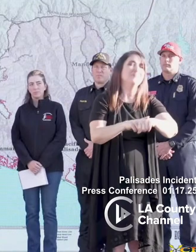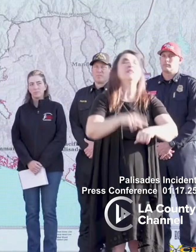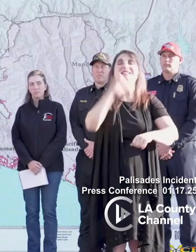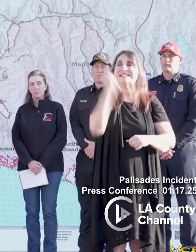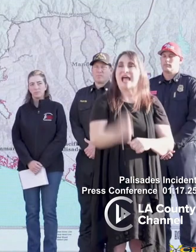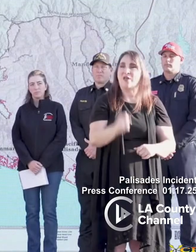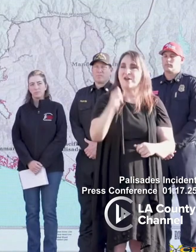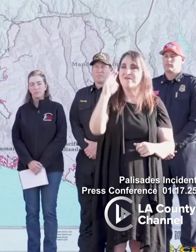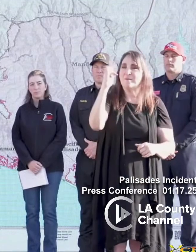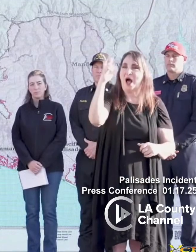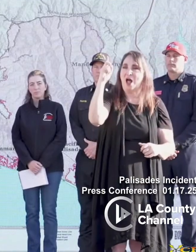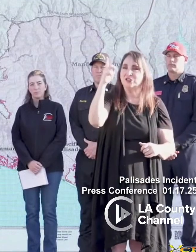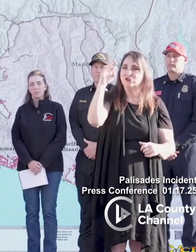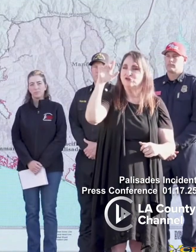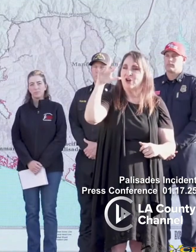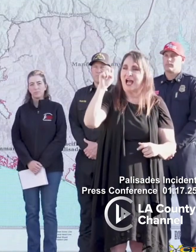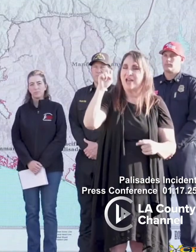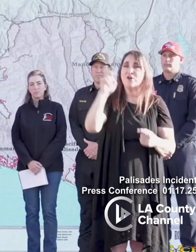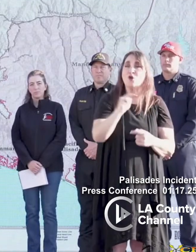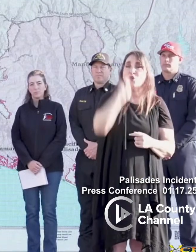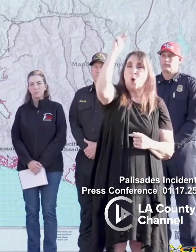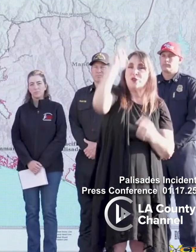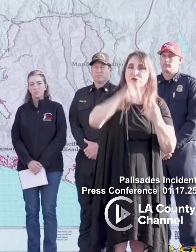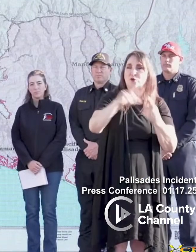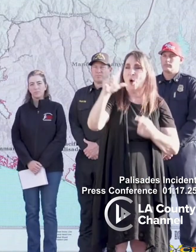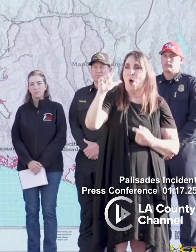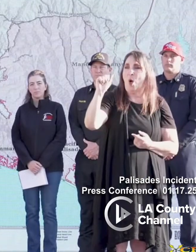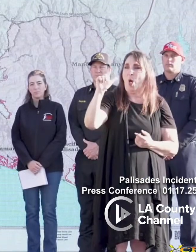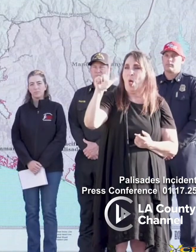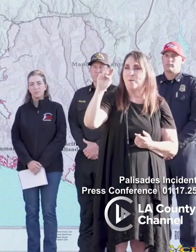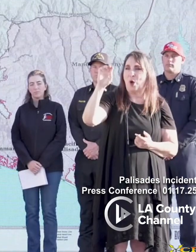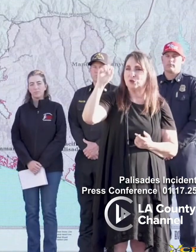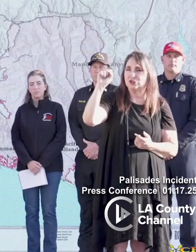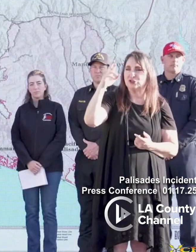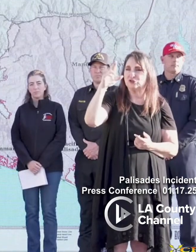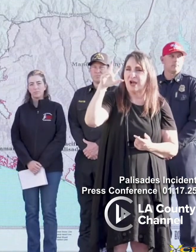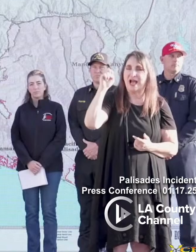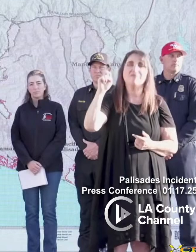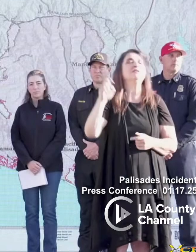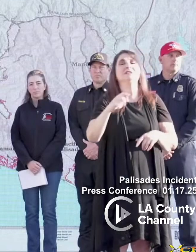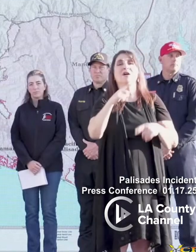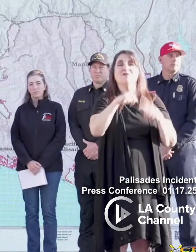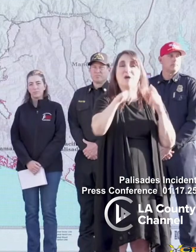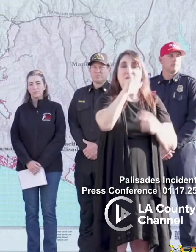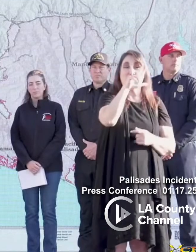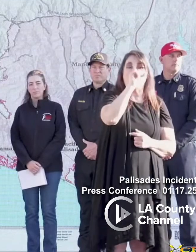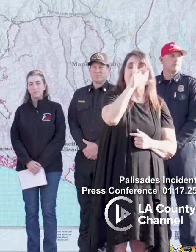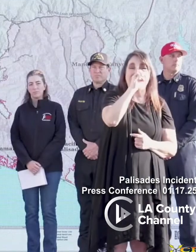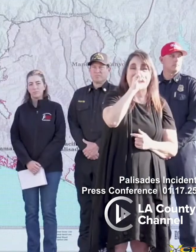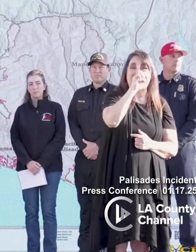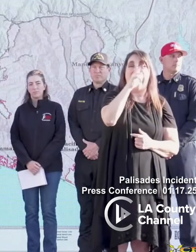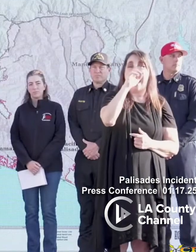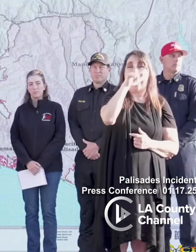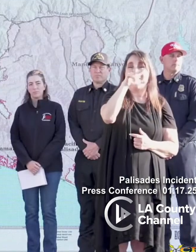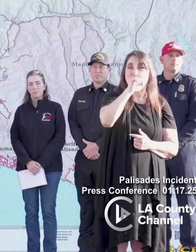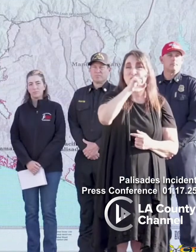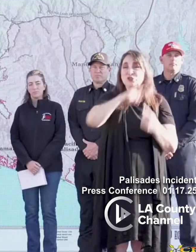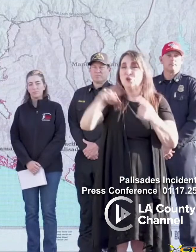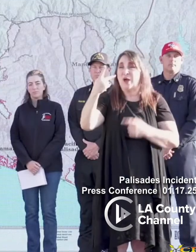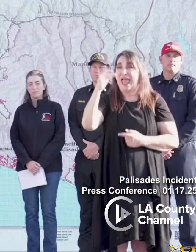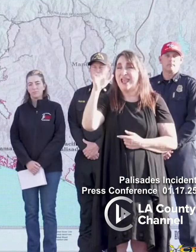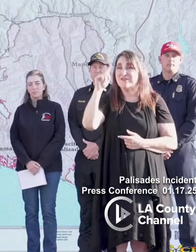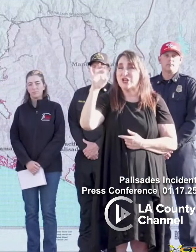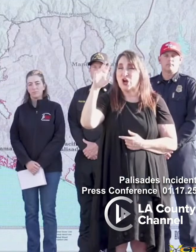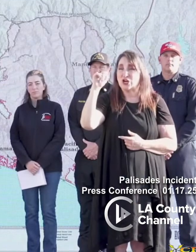to north of Olmus Drive. South of Ventura Boulevard from Louise Avenue to Havenhurst Avenue, and south to